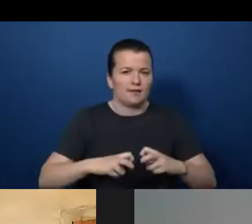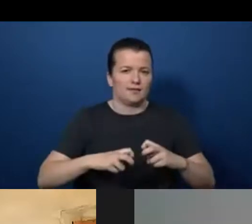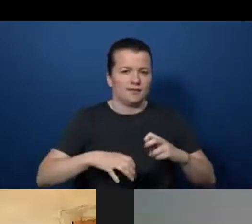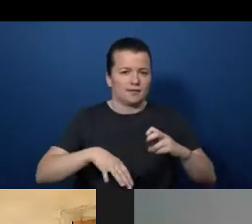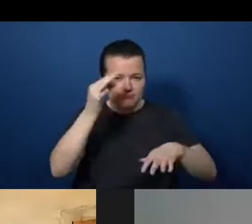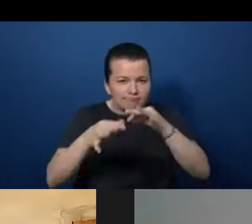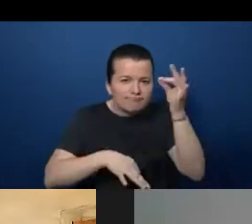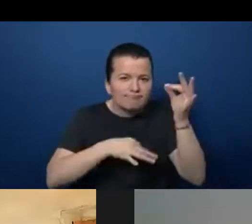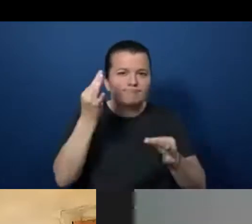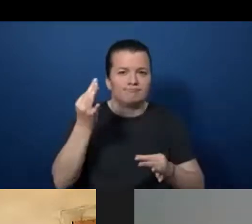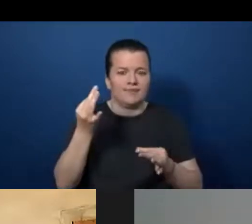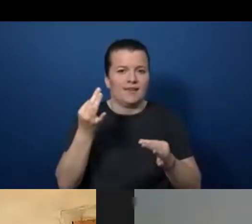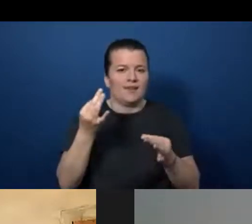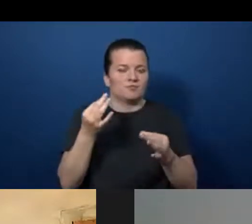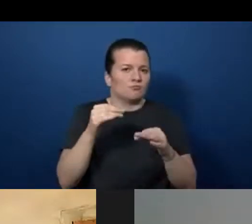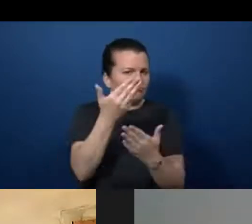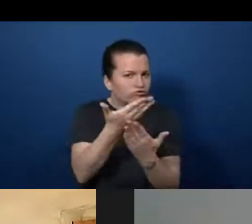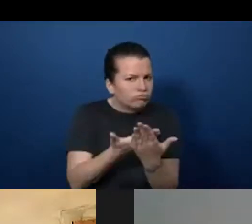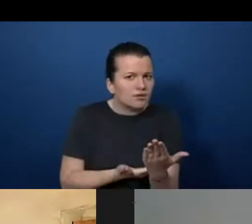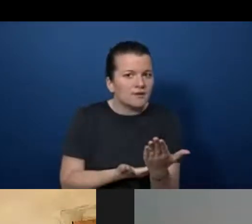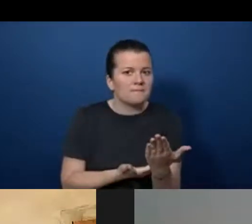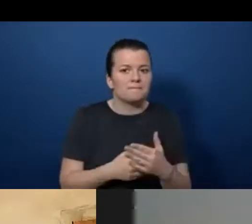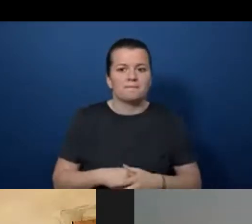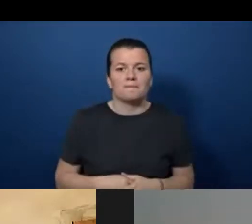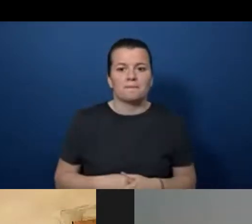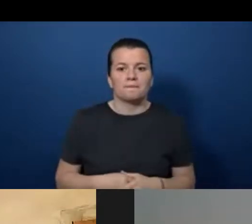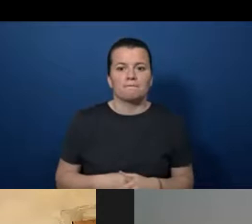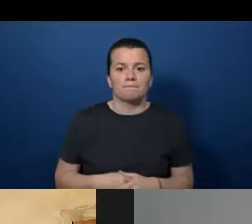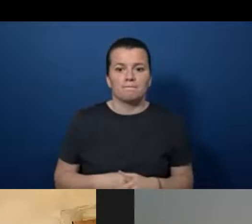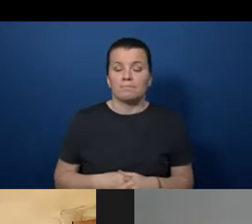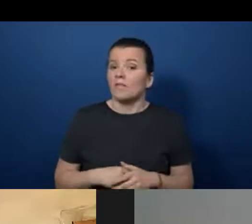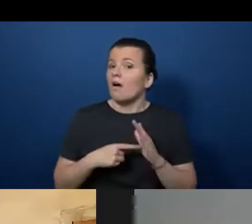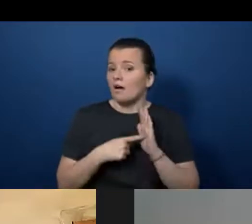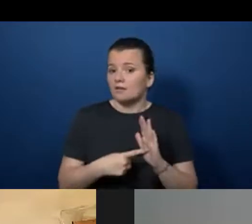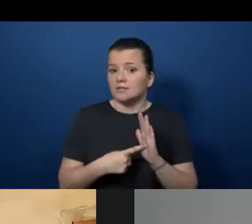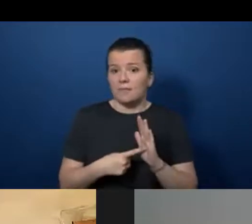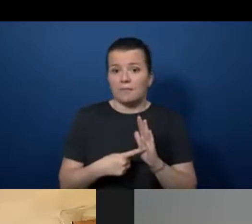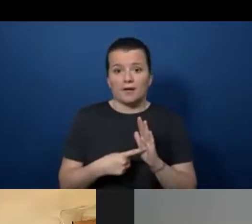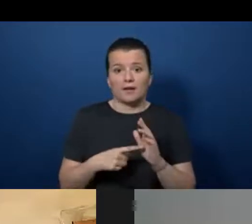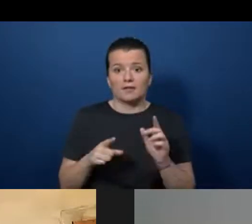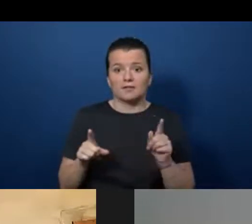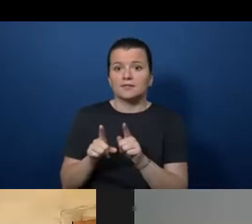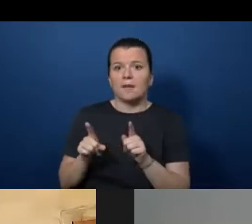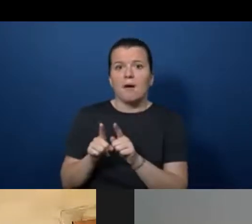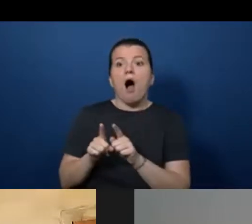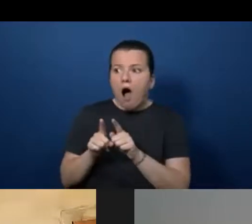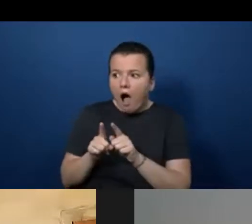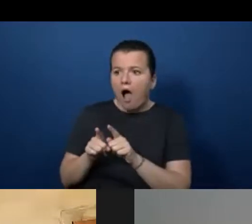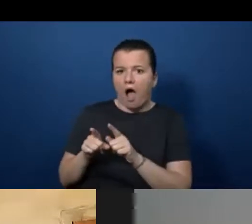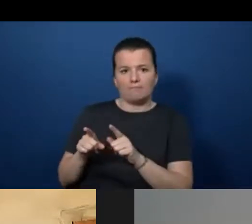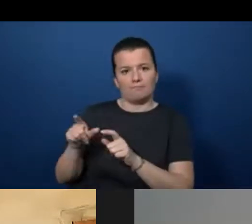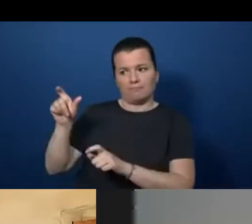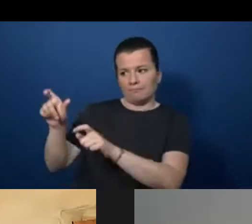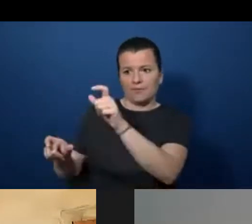and this also applies to populations who are considered as disempowered. We also know